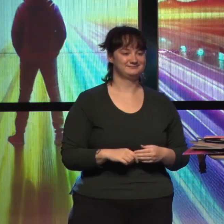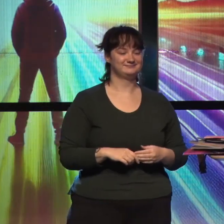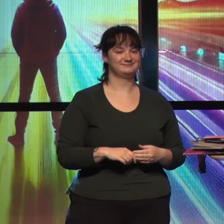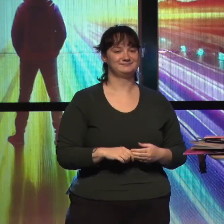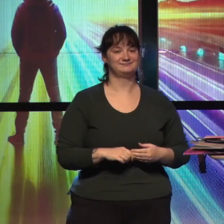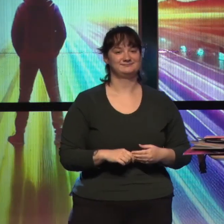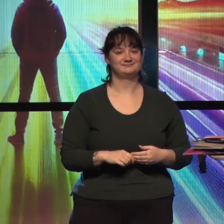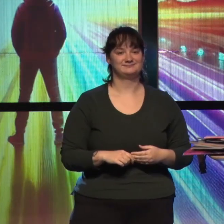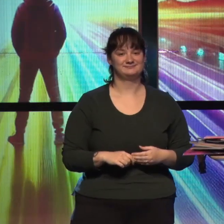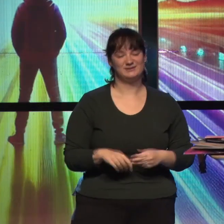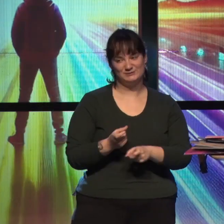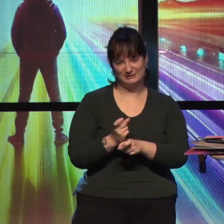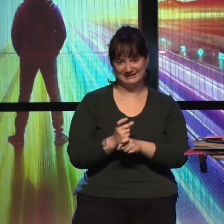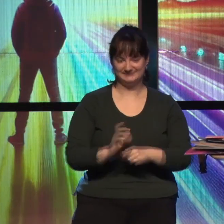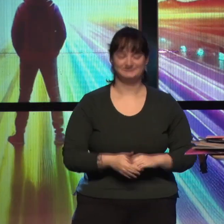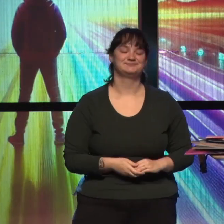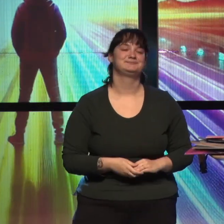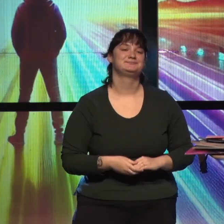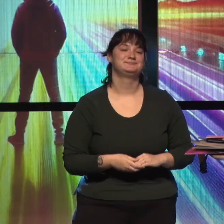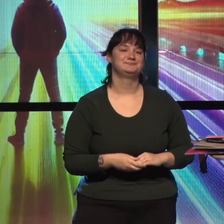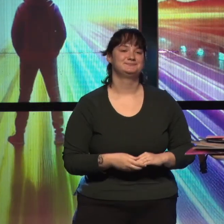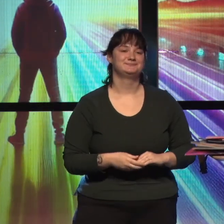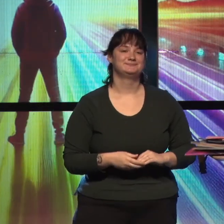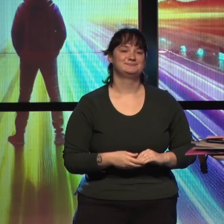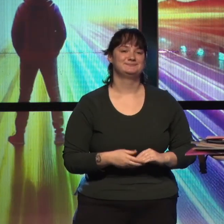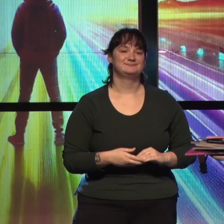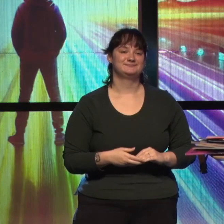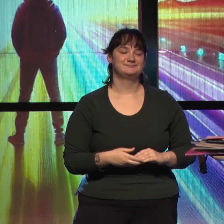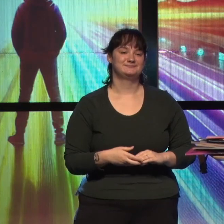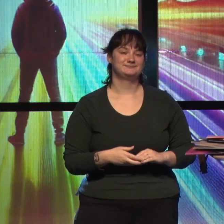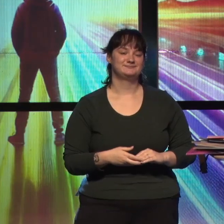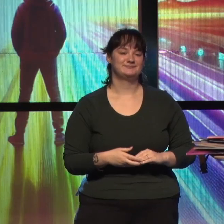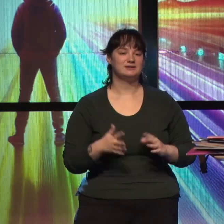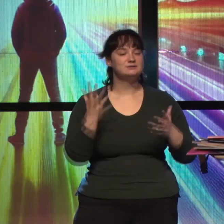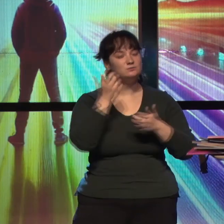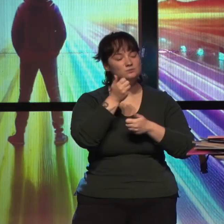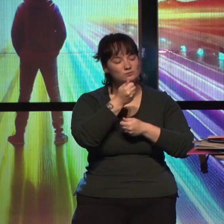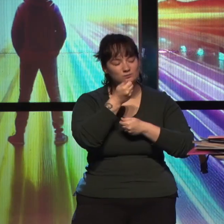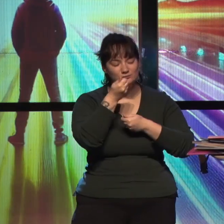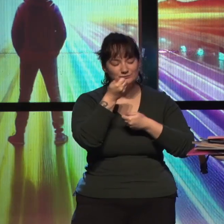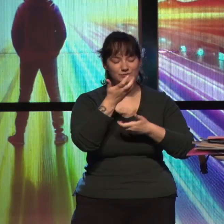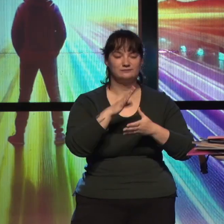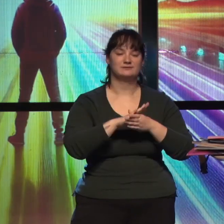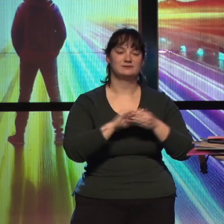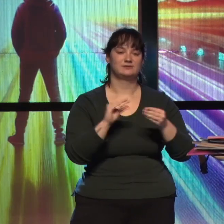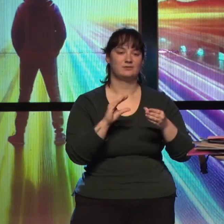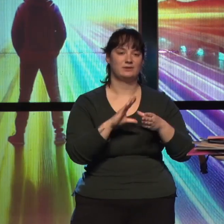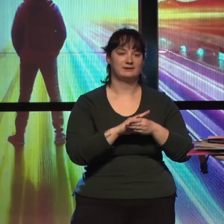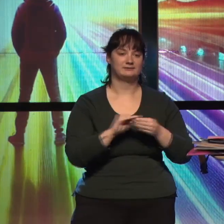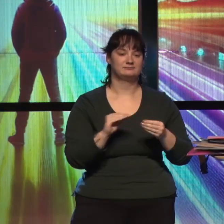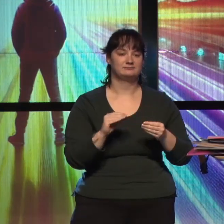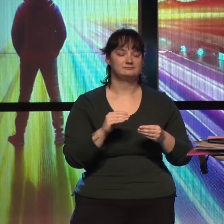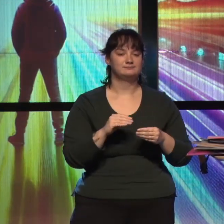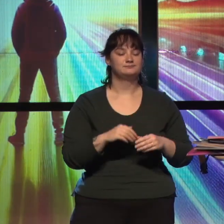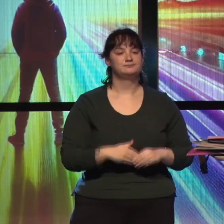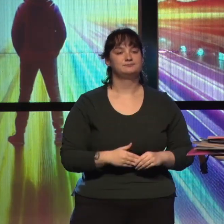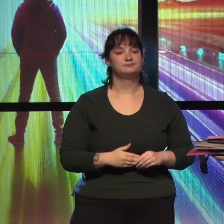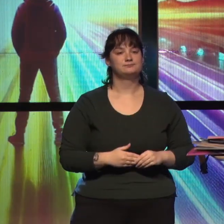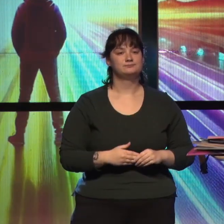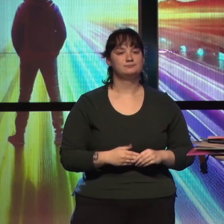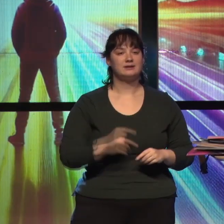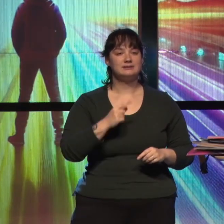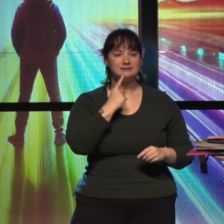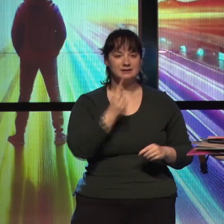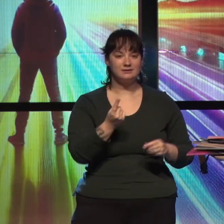note. No, I'm just kidding. I love it. But it's this beautiful story, right? And it tells the story